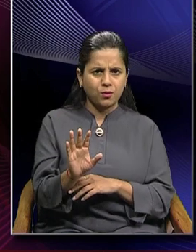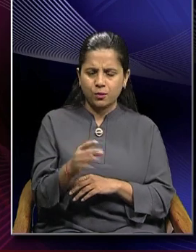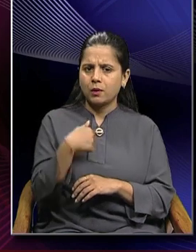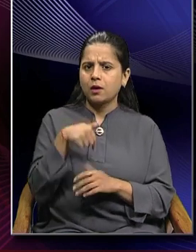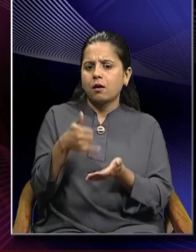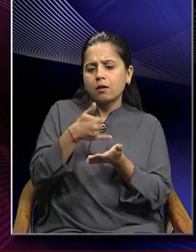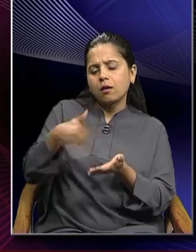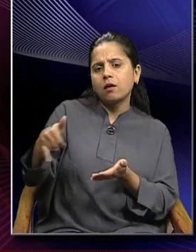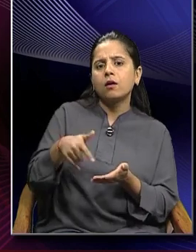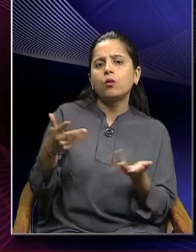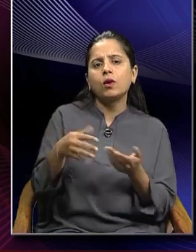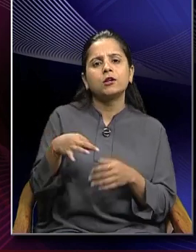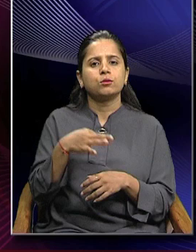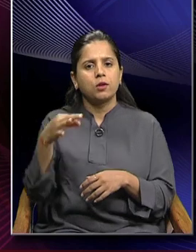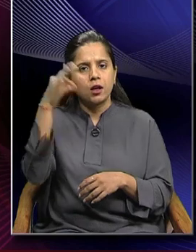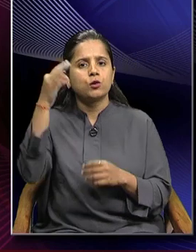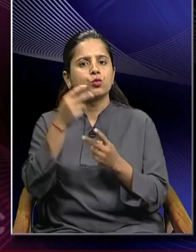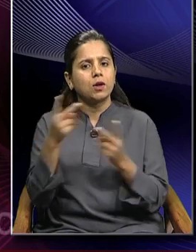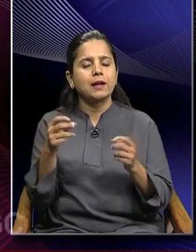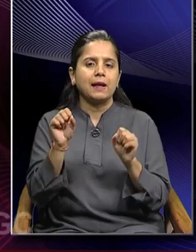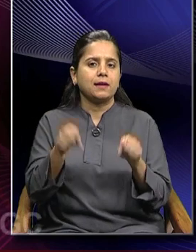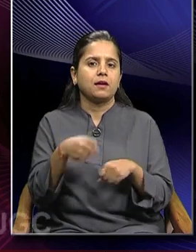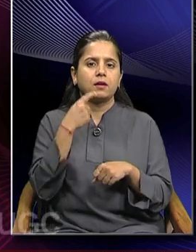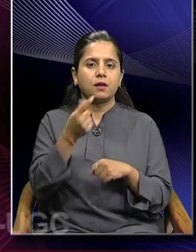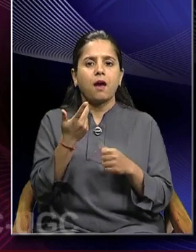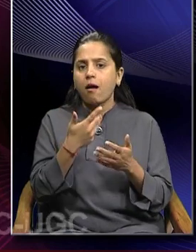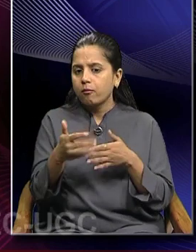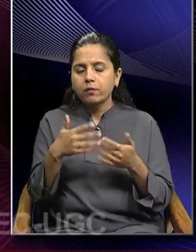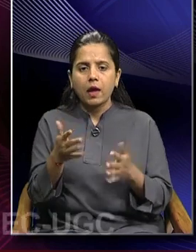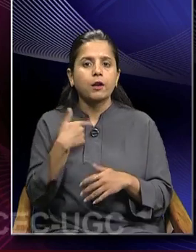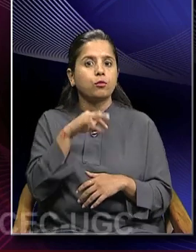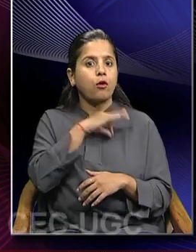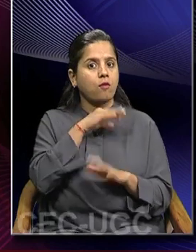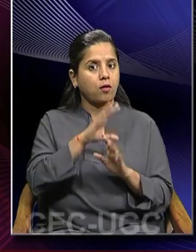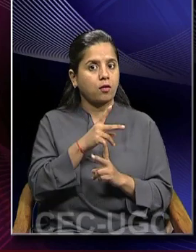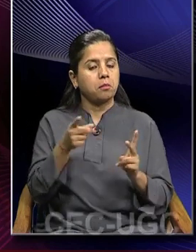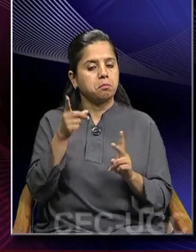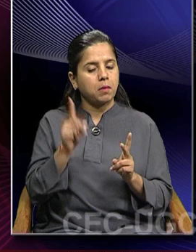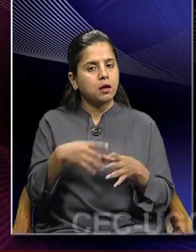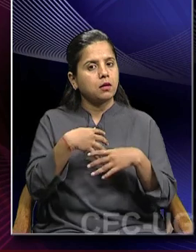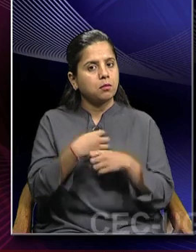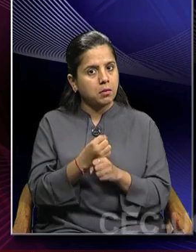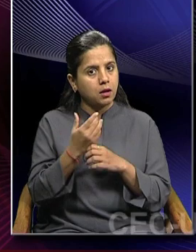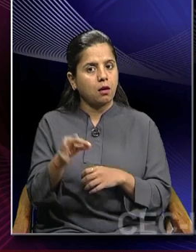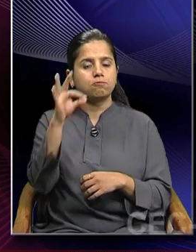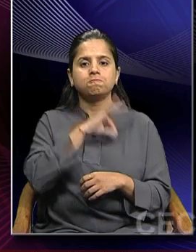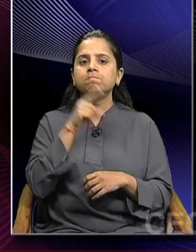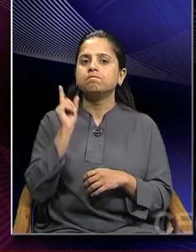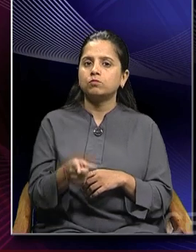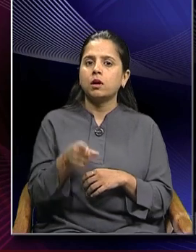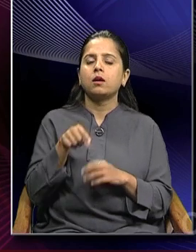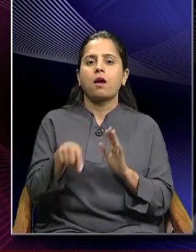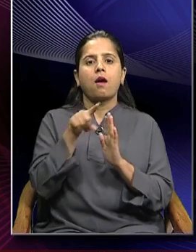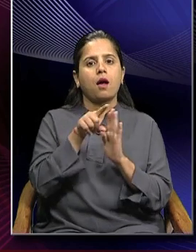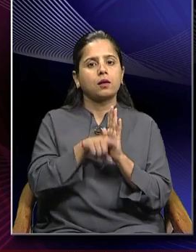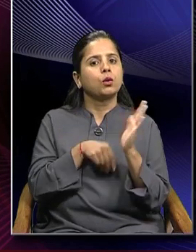are relating it to the spiritual aspect, that yes, whatever profit I am making, that should be made, that should be earned through ethical